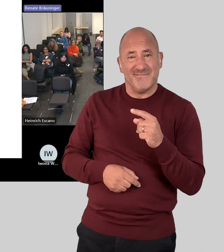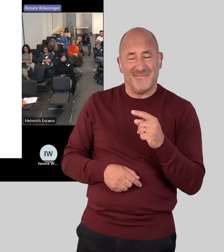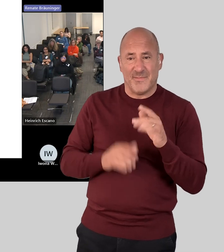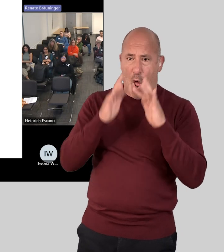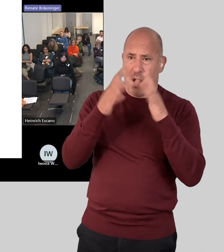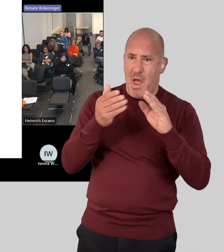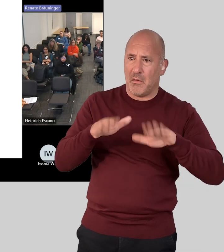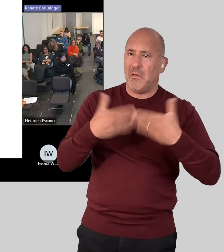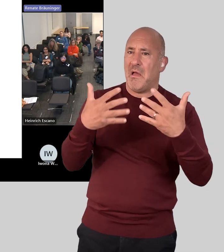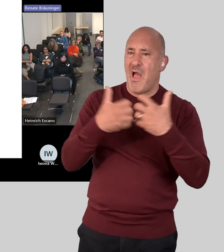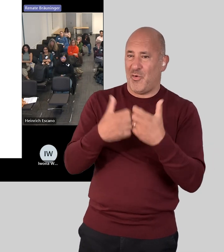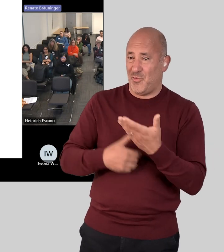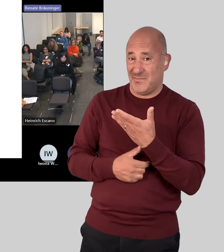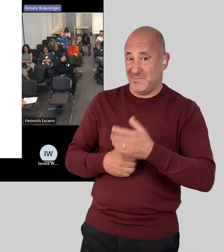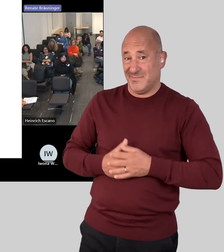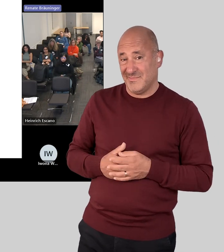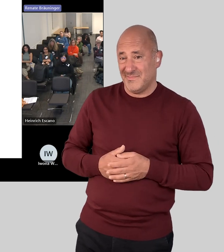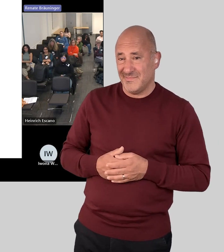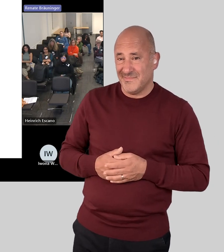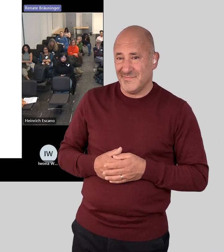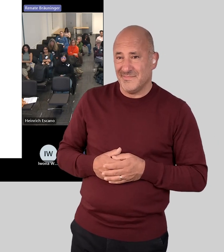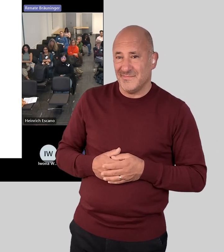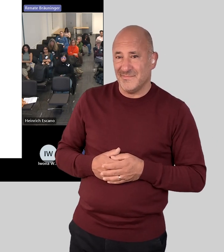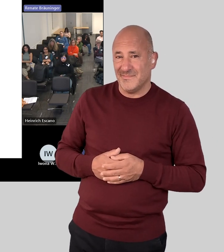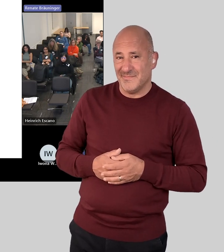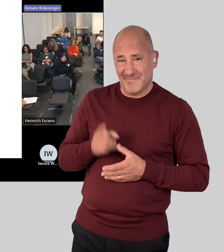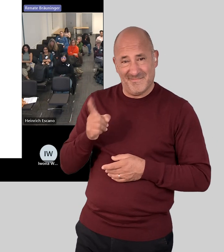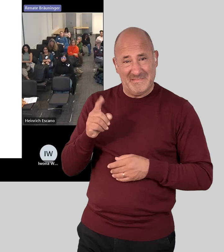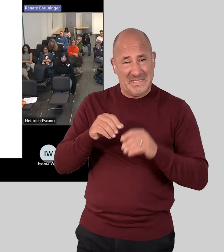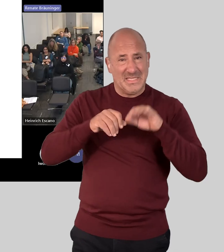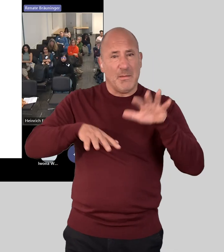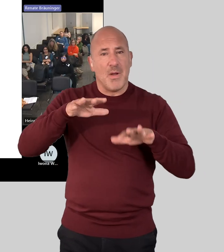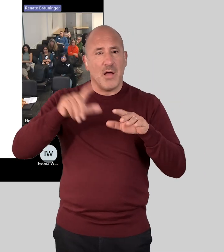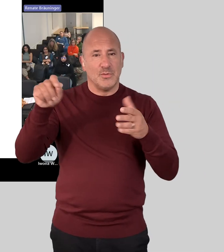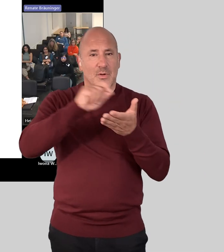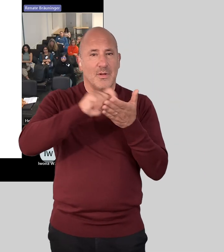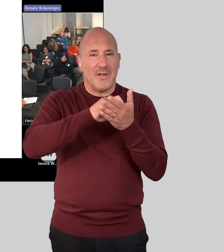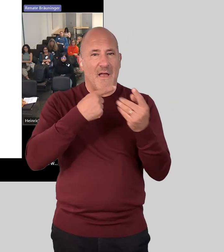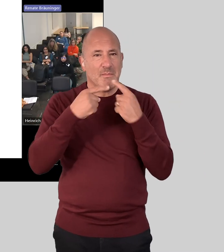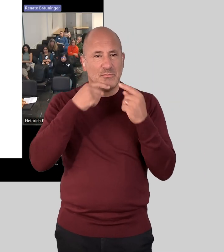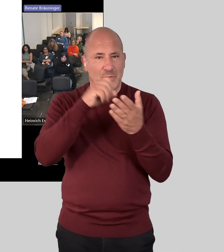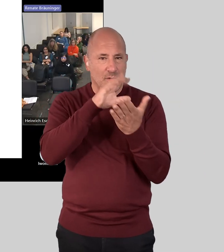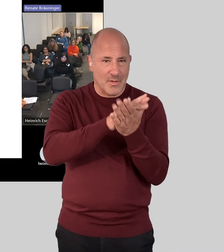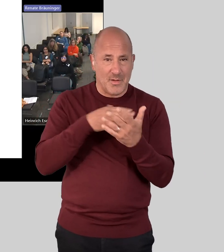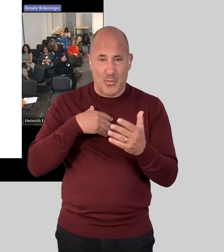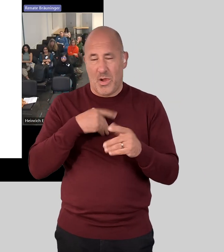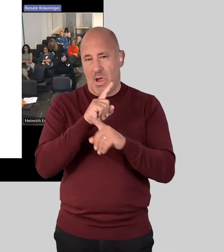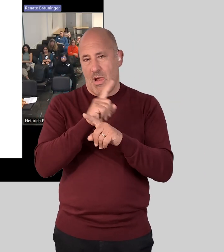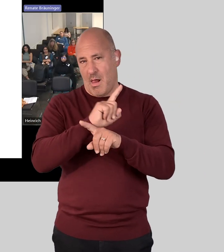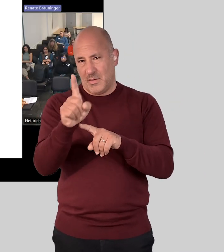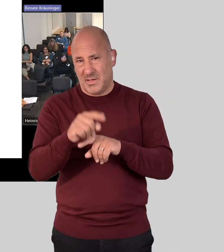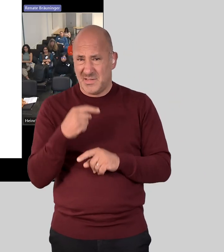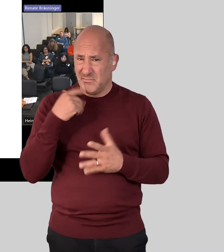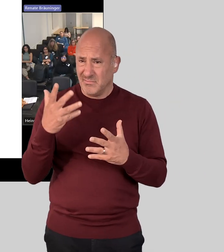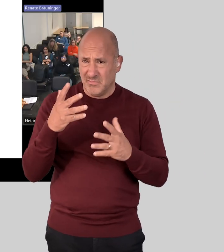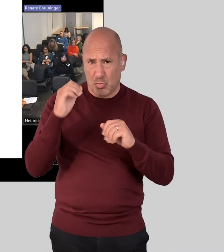is presented online. Here, similarly to the score publications, about which I will speak later, she shows